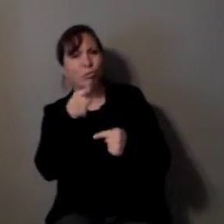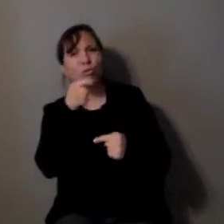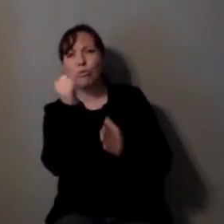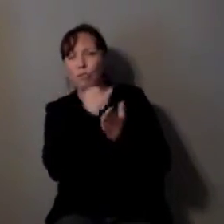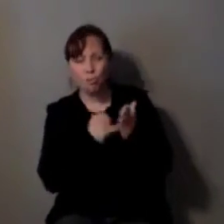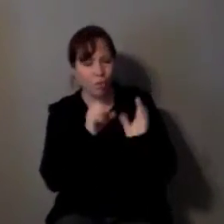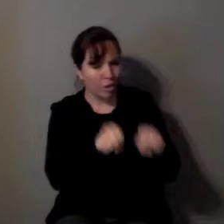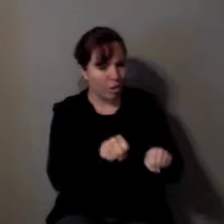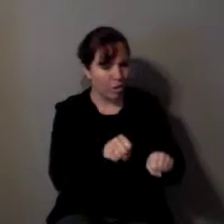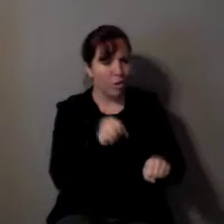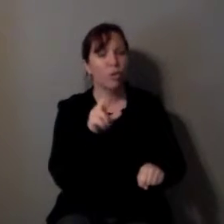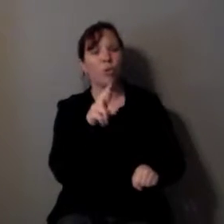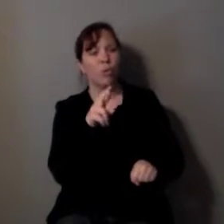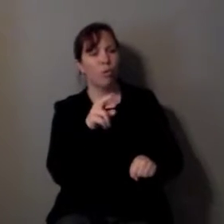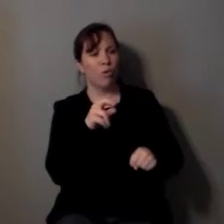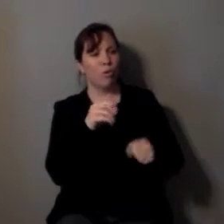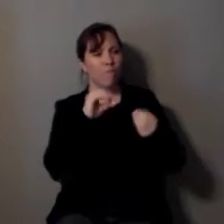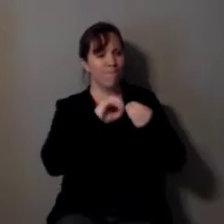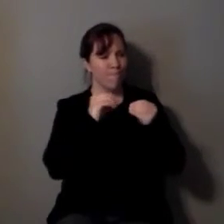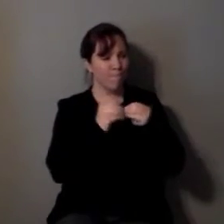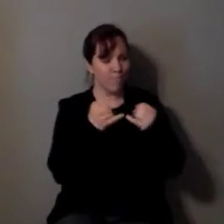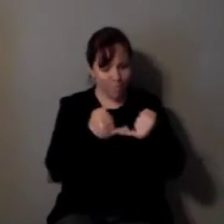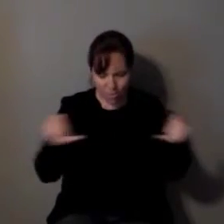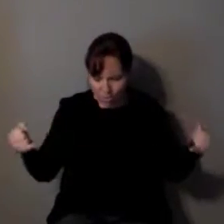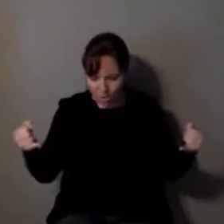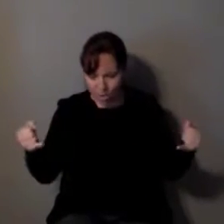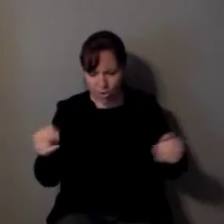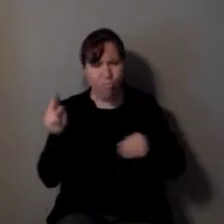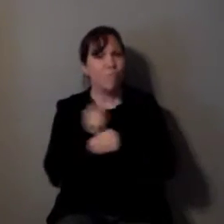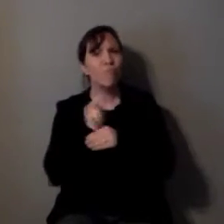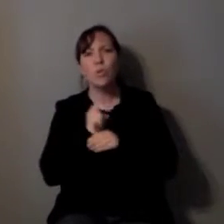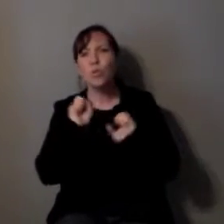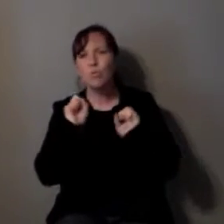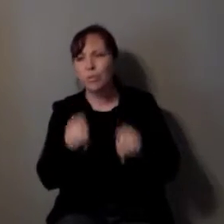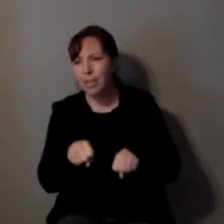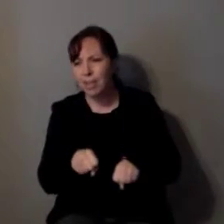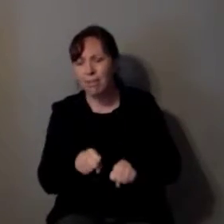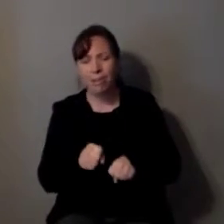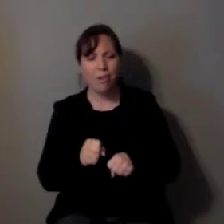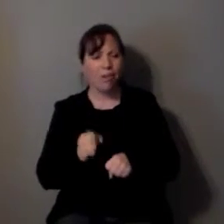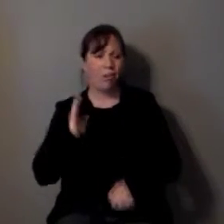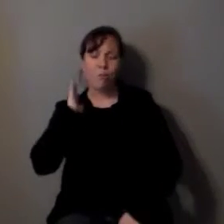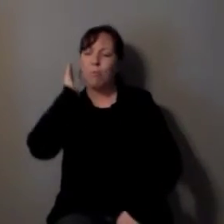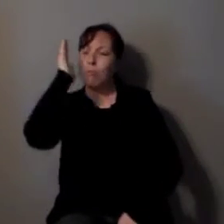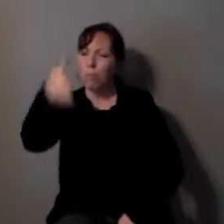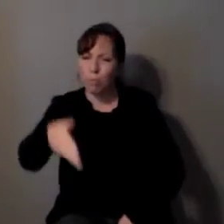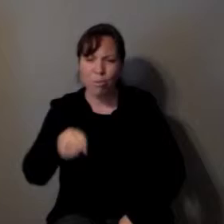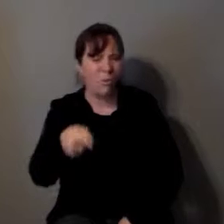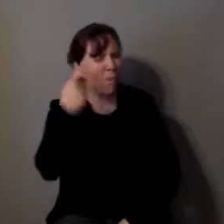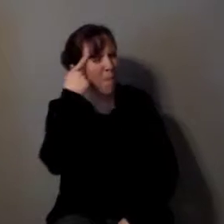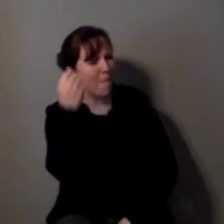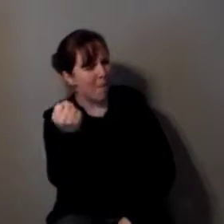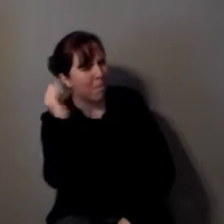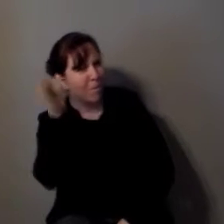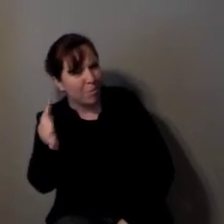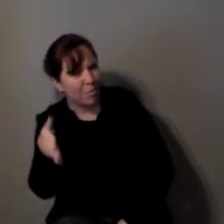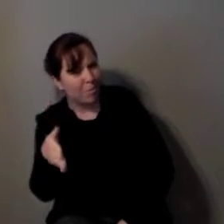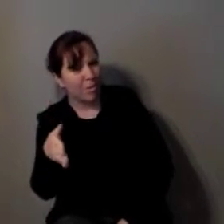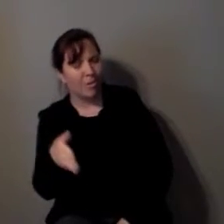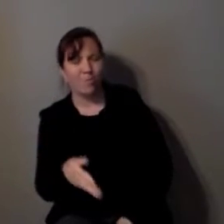you do, you'll hopefully memorize these, and you'll do these problems in like half a second. I promise you. You just got to keep practicing. Let's say I